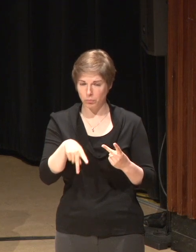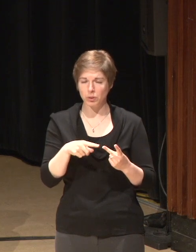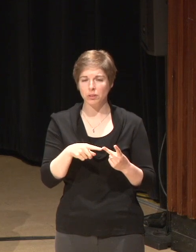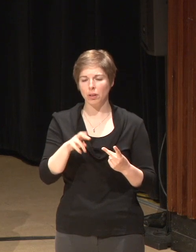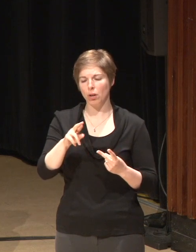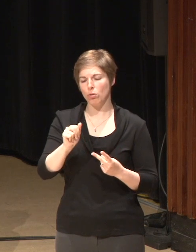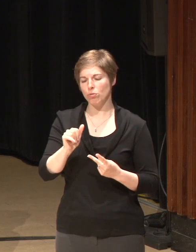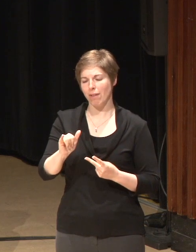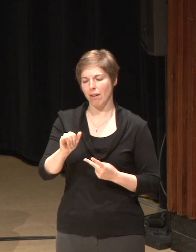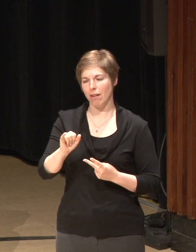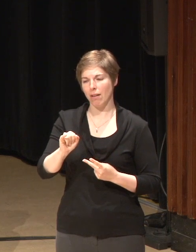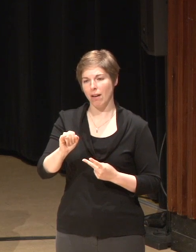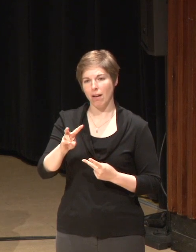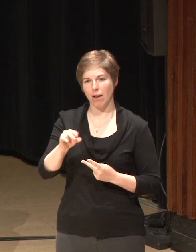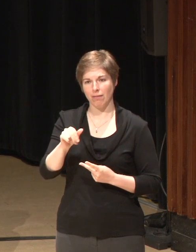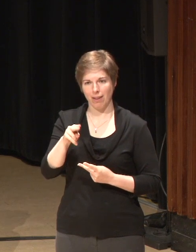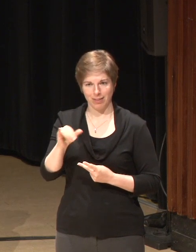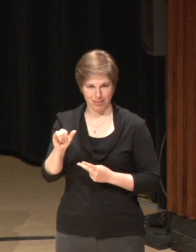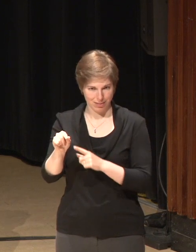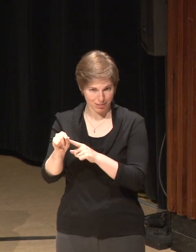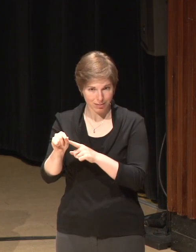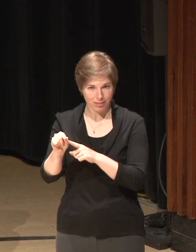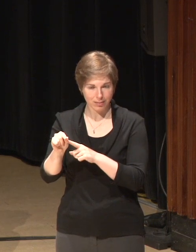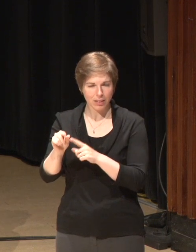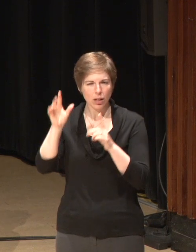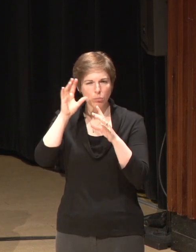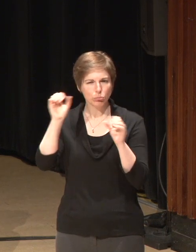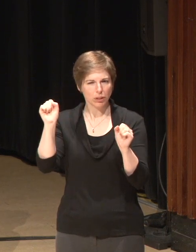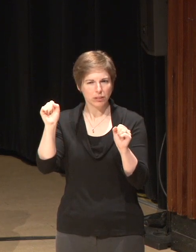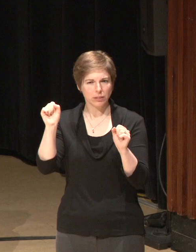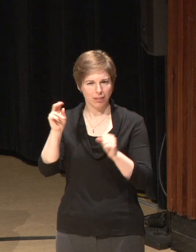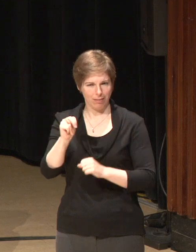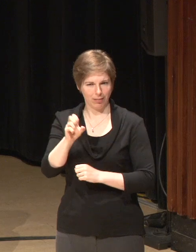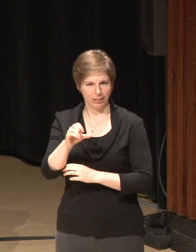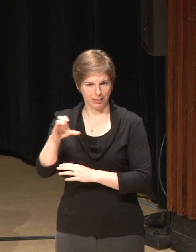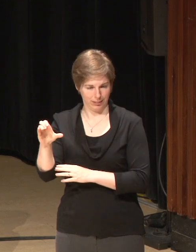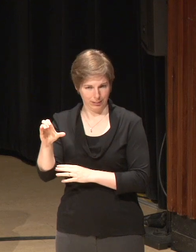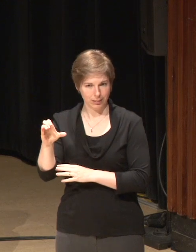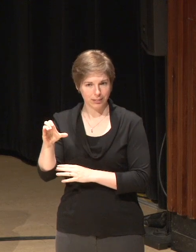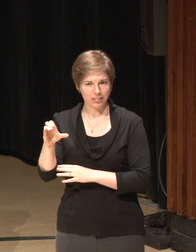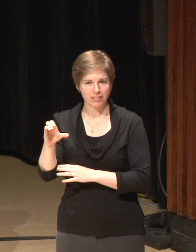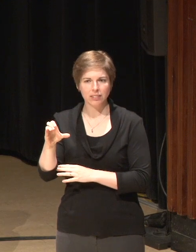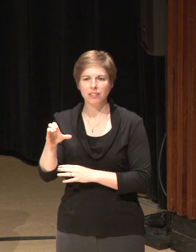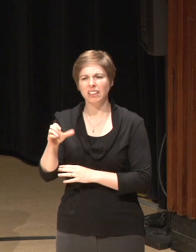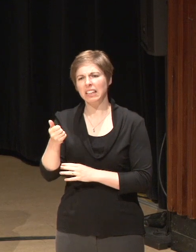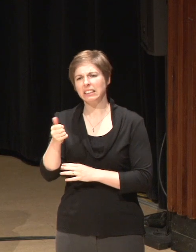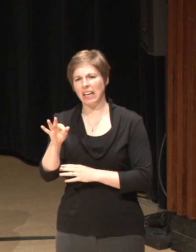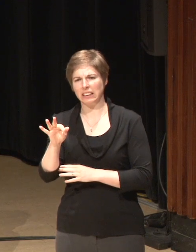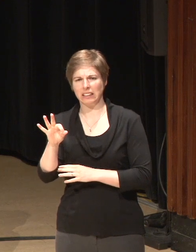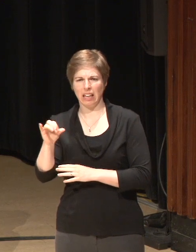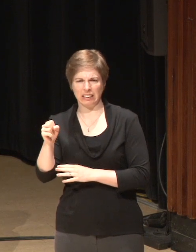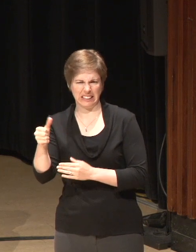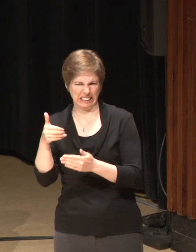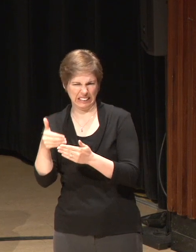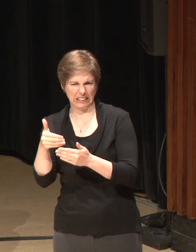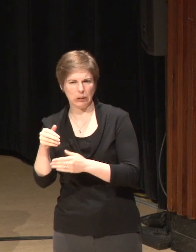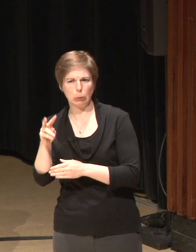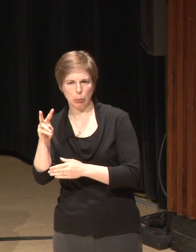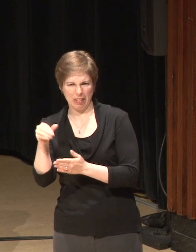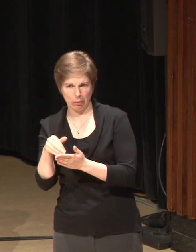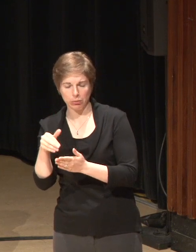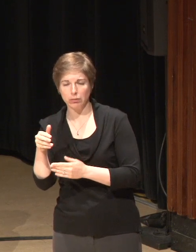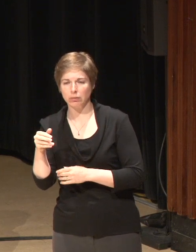in the late 1990s and who also had great foresight. He understood that